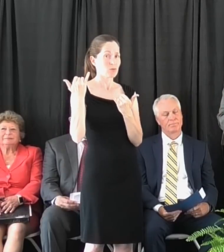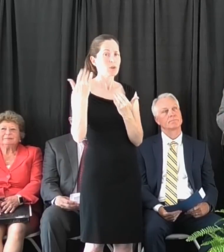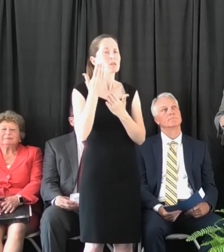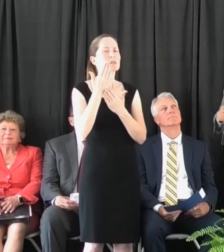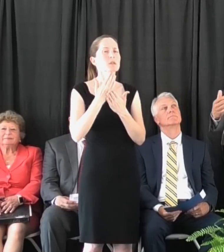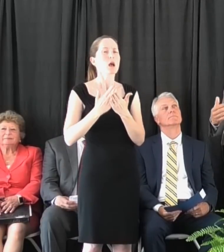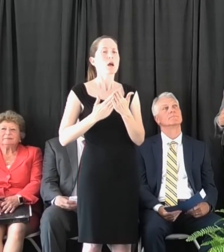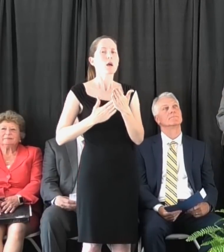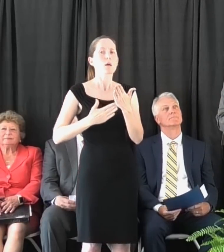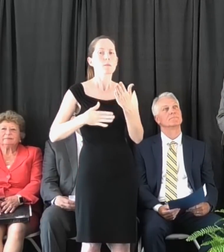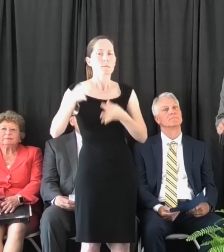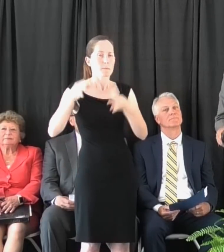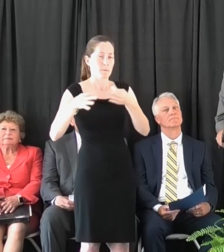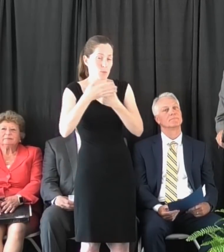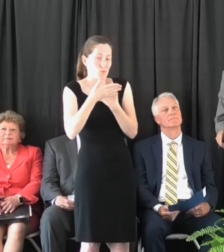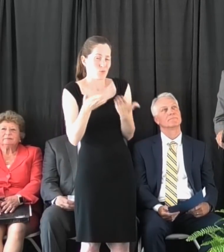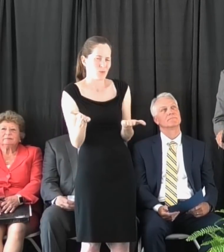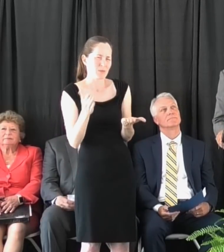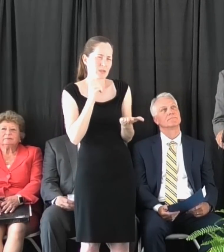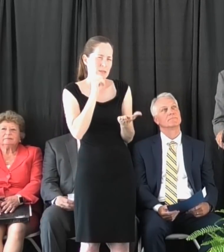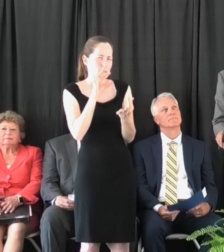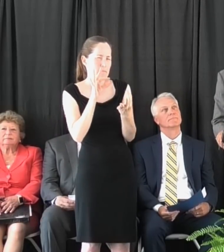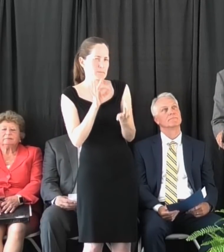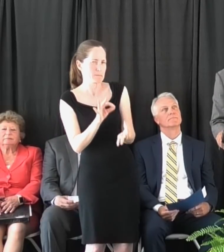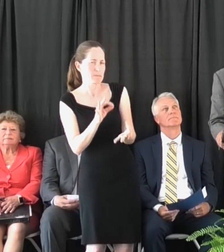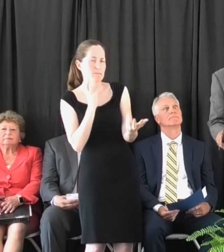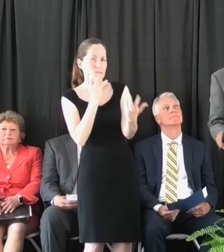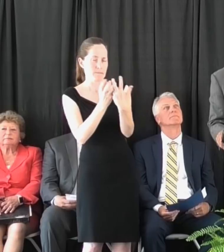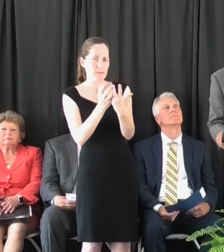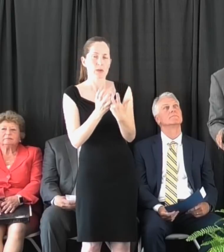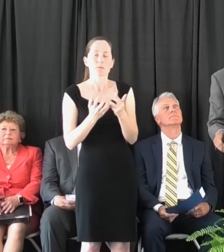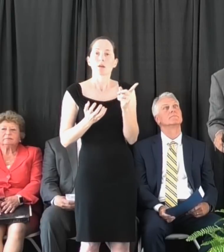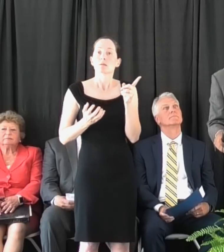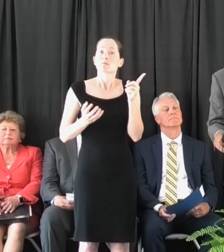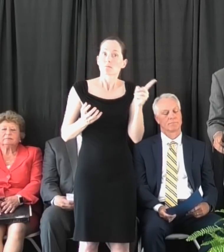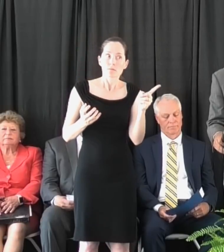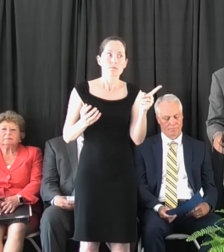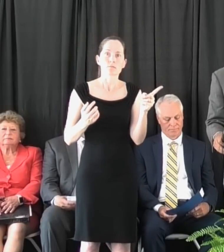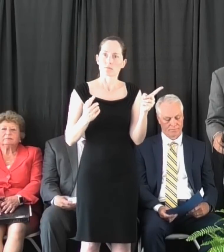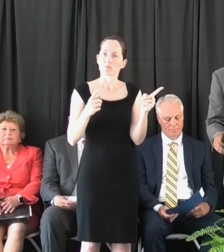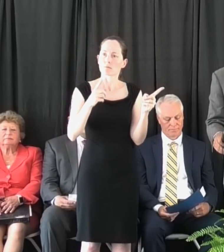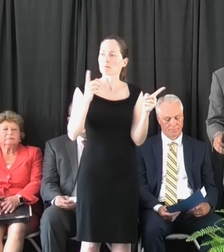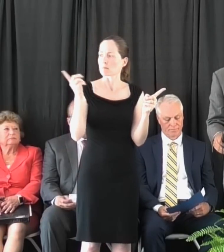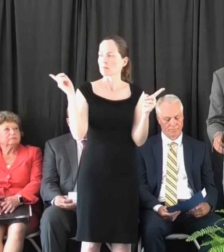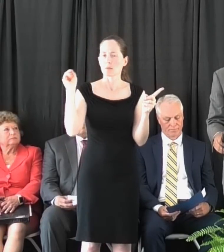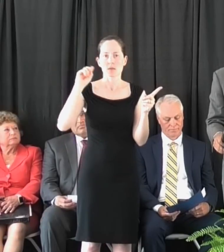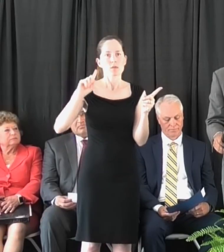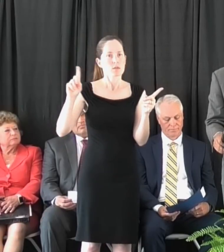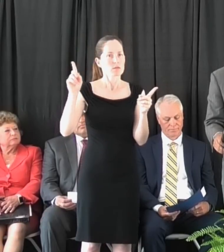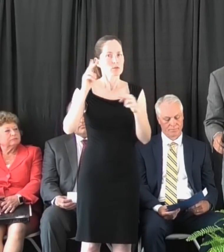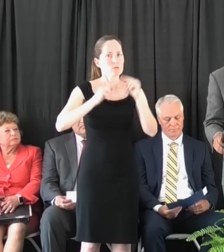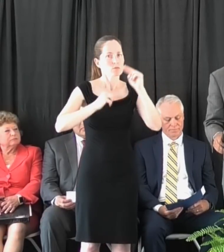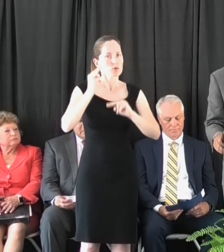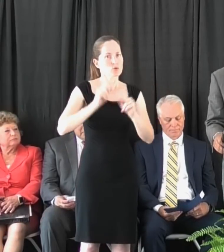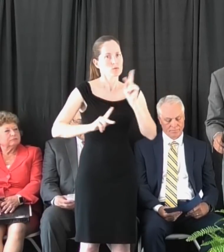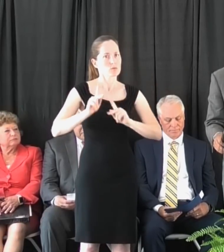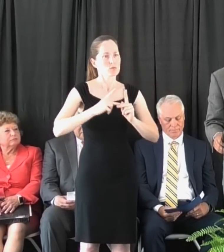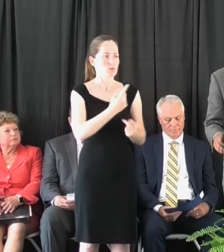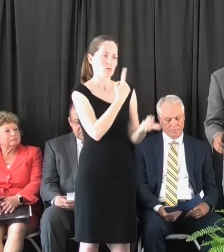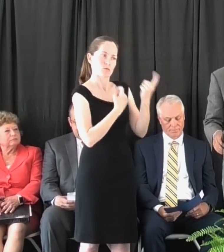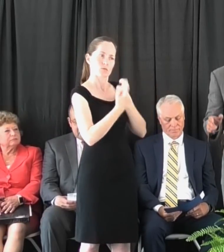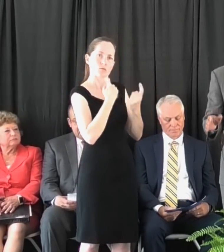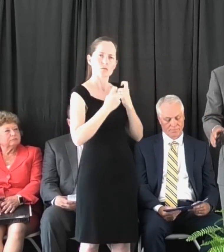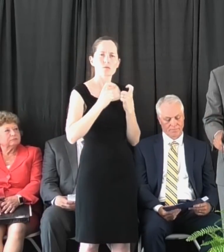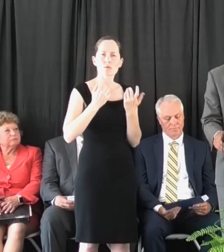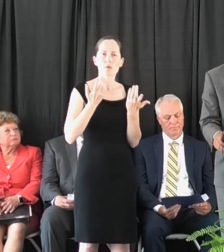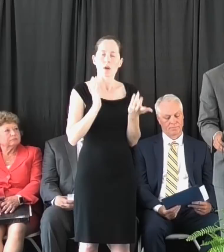process has been very collaborative. We've had the opportunity to lend our voice in how the courtrooms will be laid out, and that will make a real difference in achieving justice in the